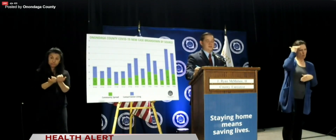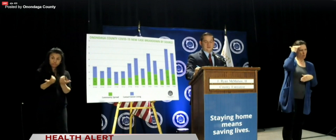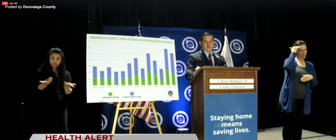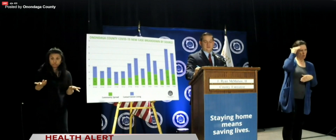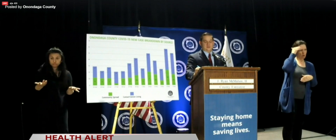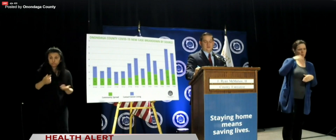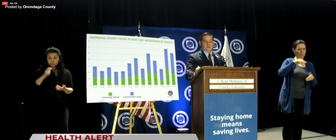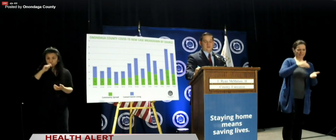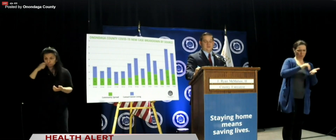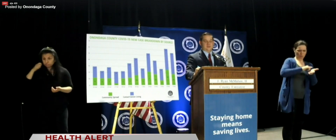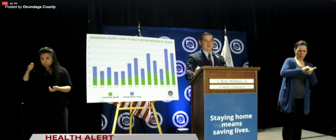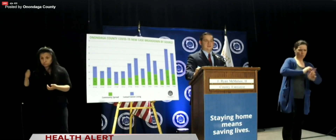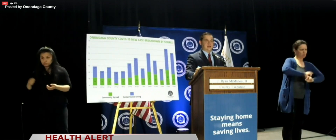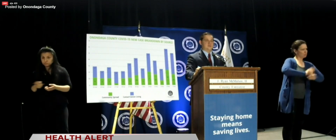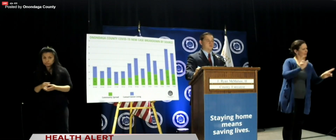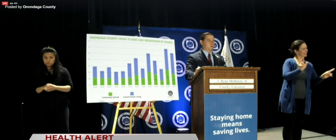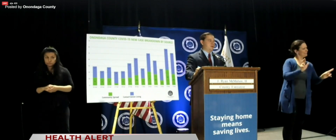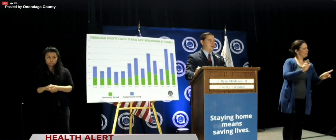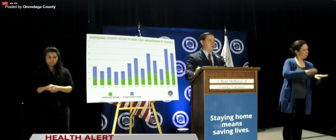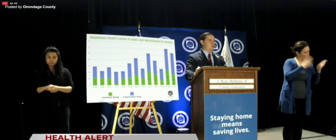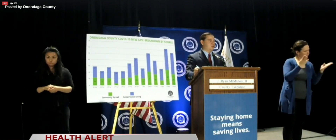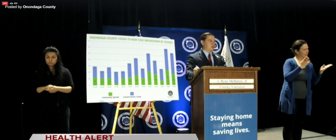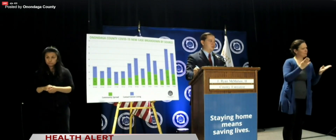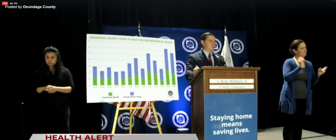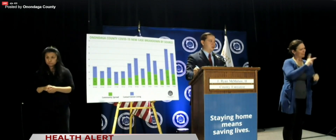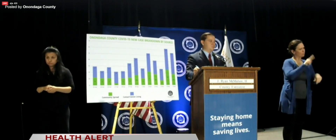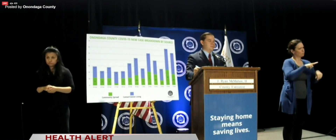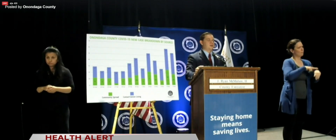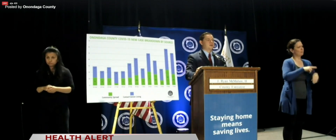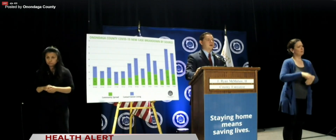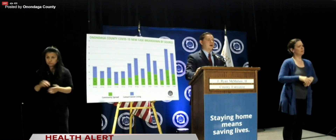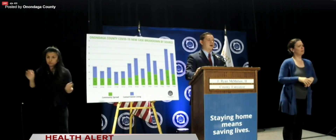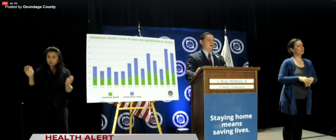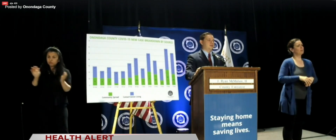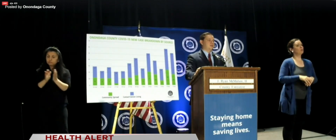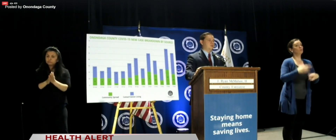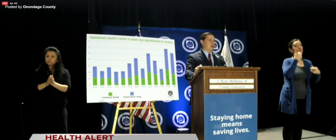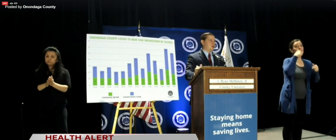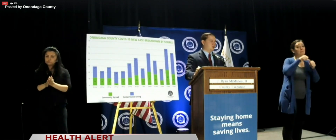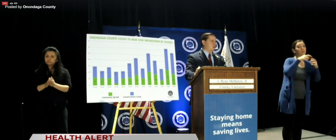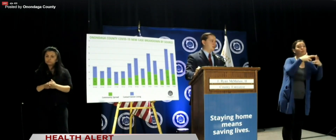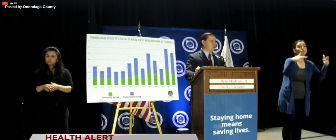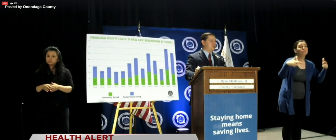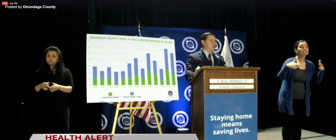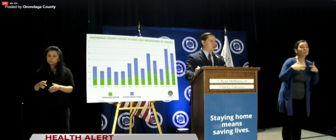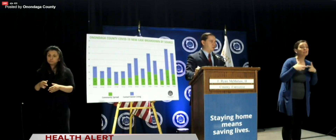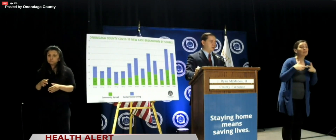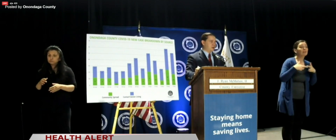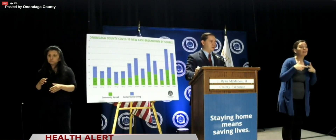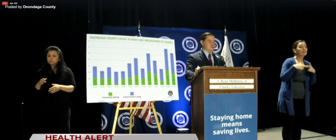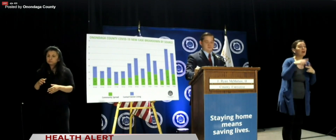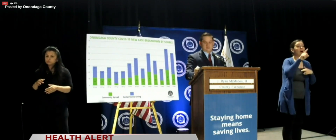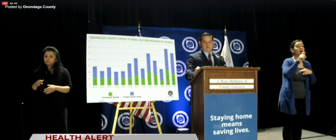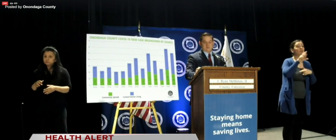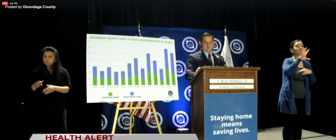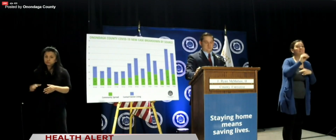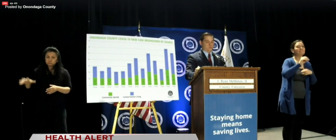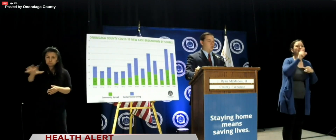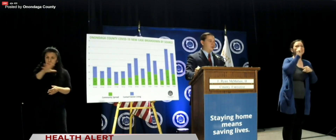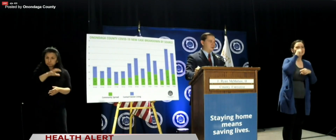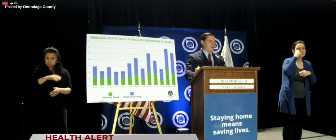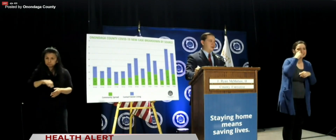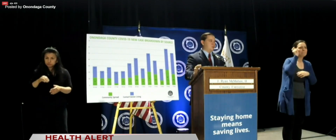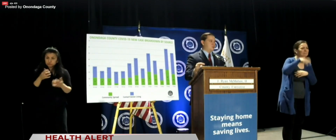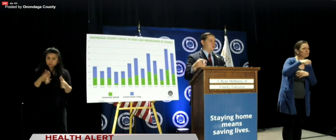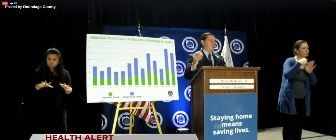on. The only thing is the testing average per day moving into it. We got clarification. That's how they're looking at us. We'll